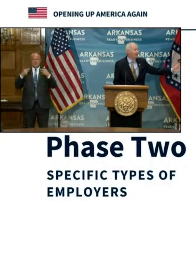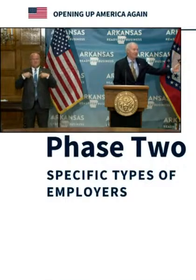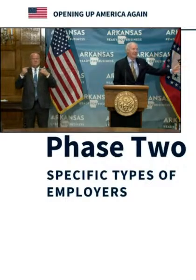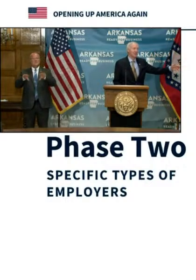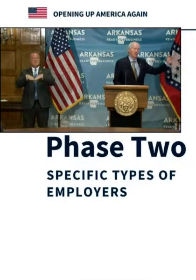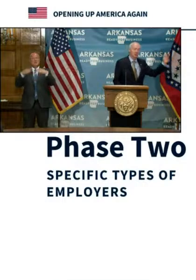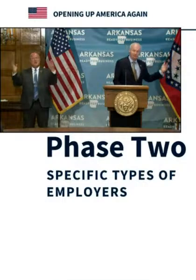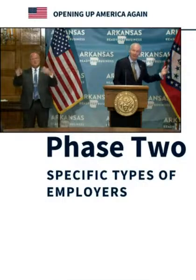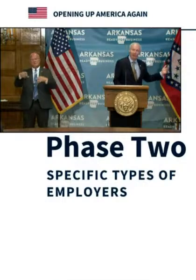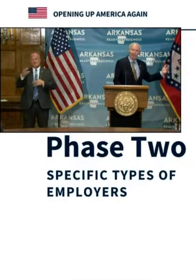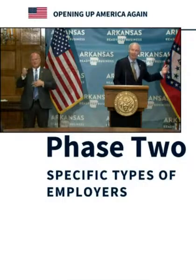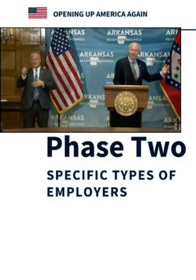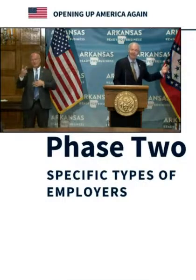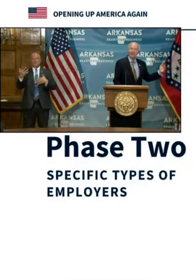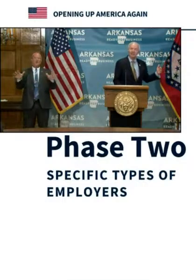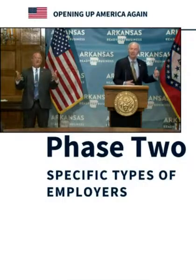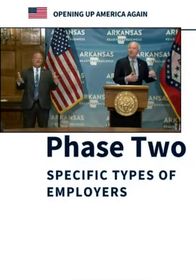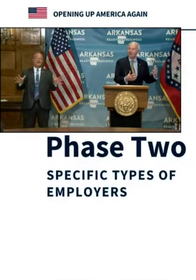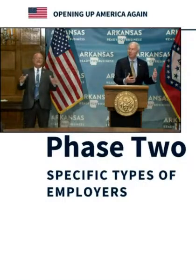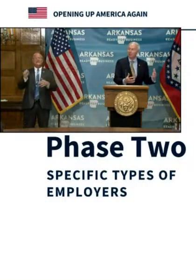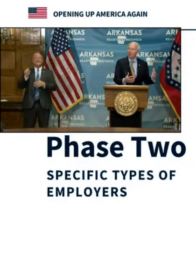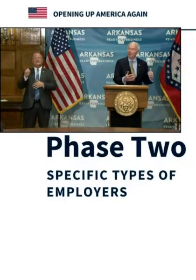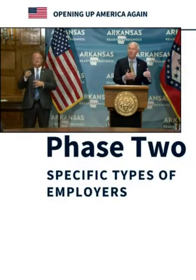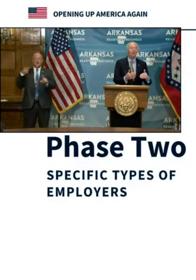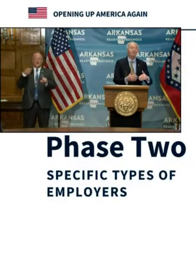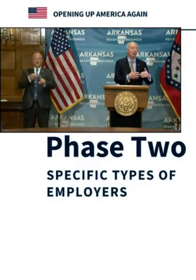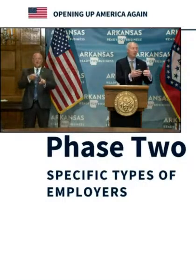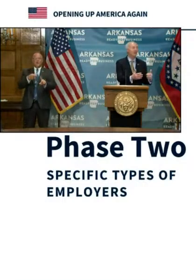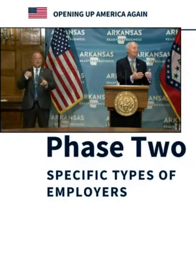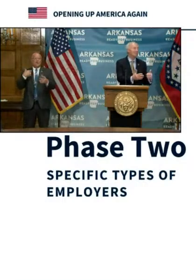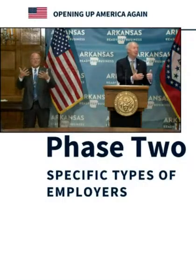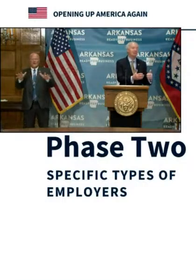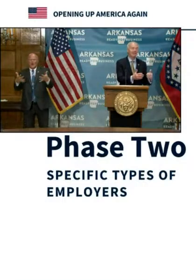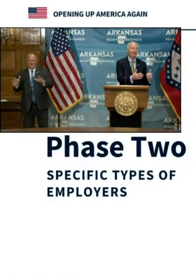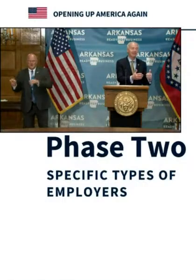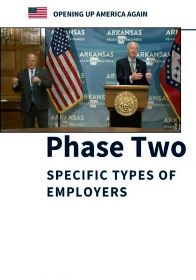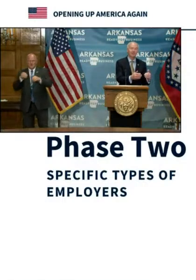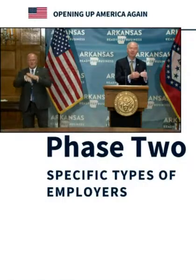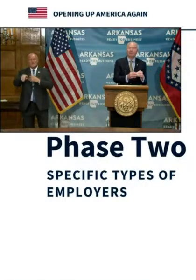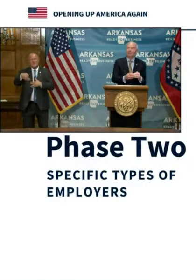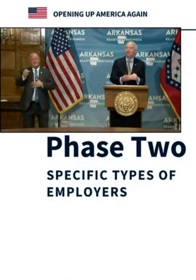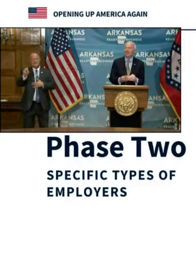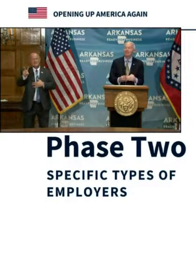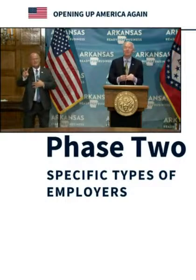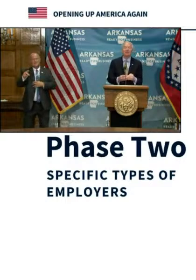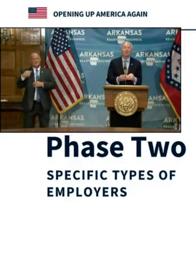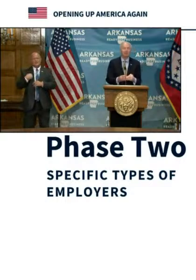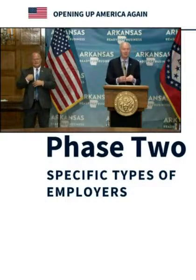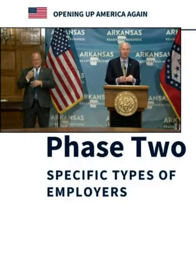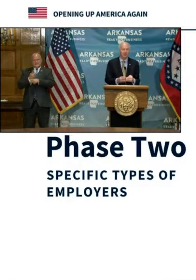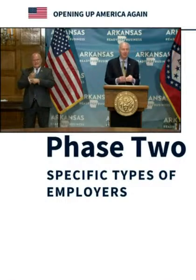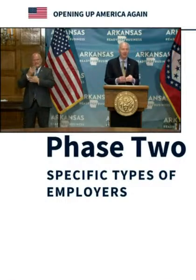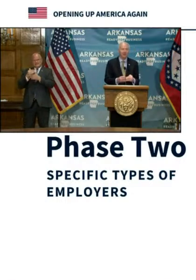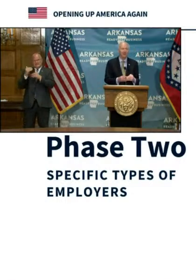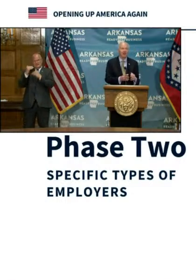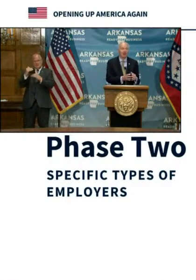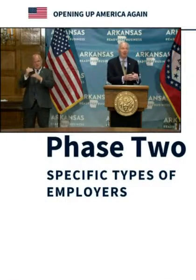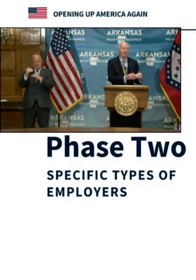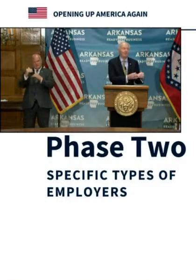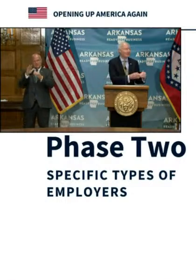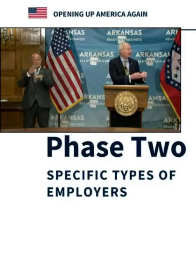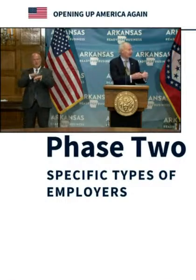Gymnasiums can open in phase 2. We've already done that. So the point is we've already moved into phase 2. We just kept some of the